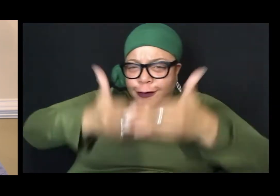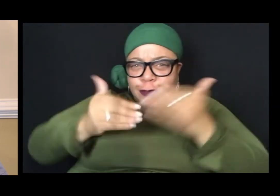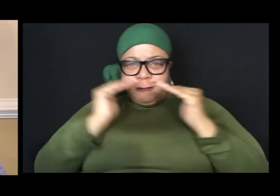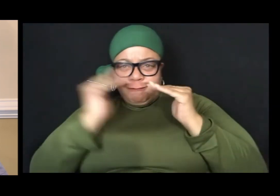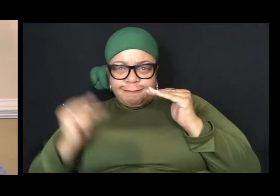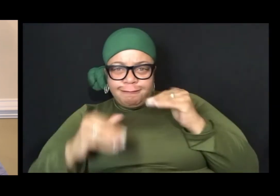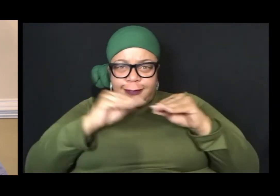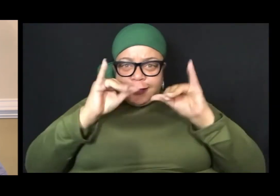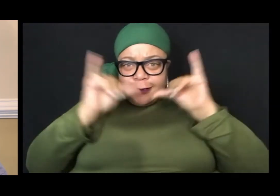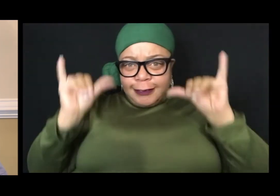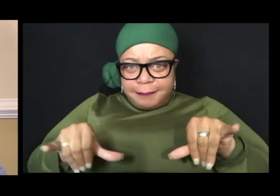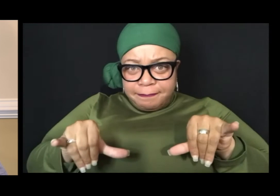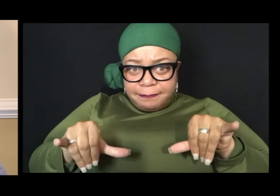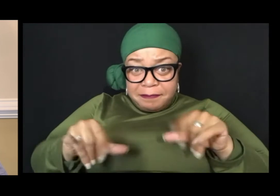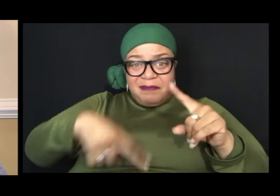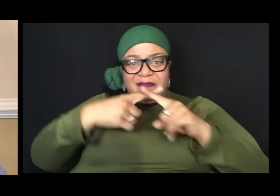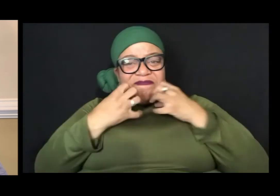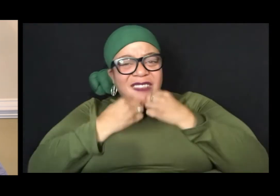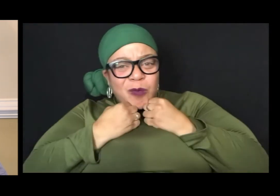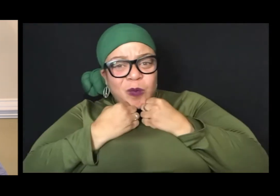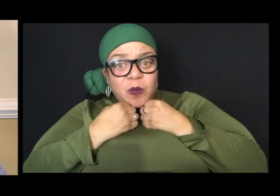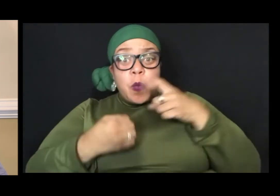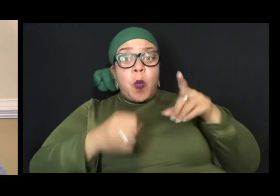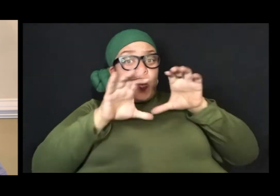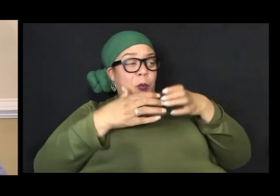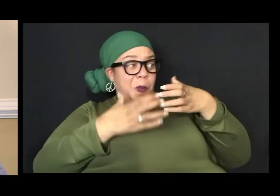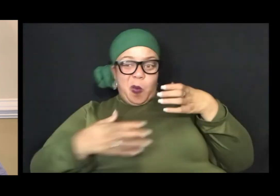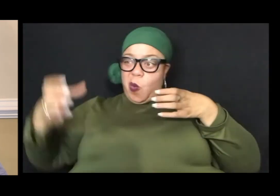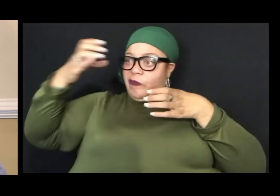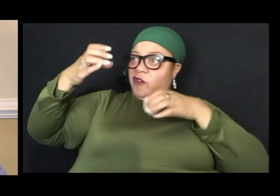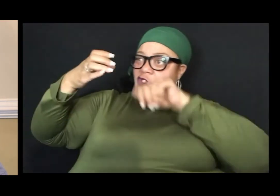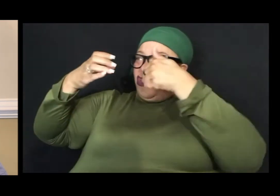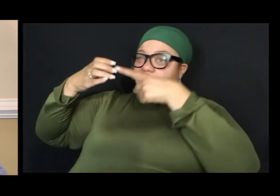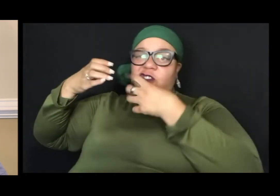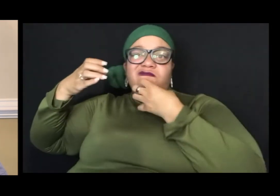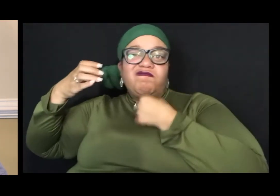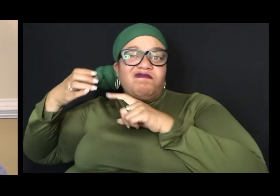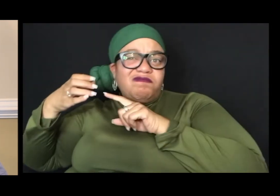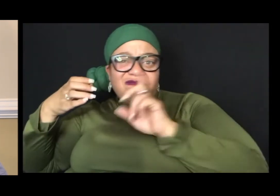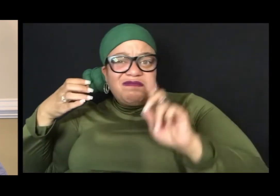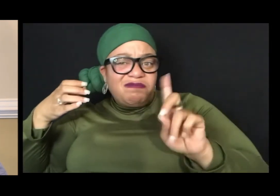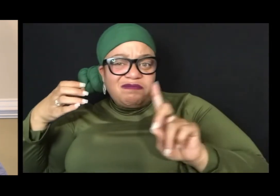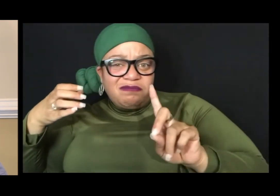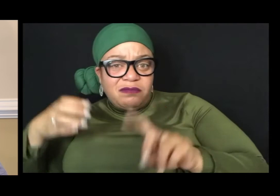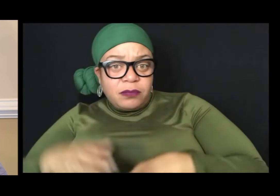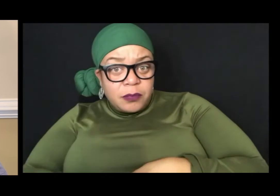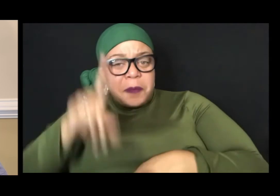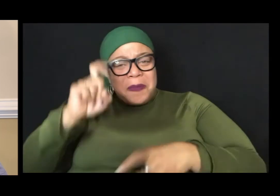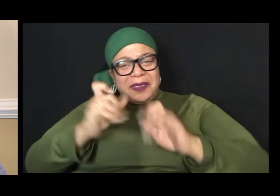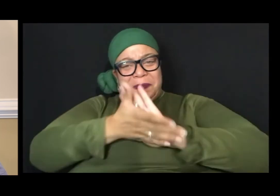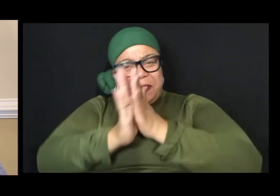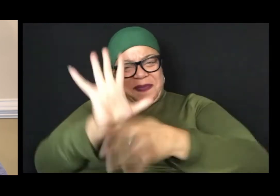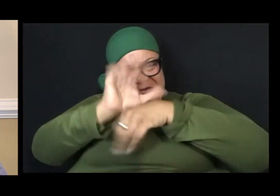in a system that values one group of humans over another. It must become a habit you practice